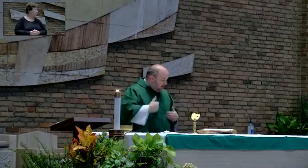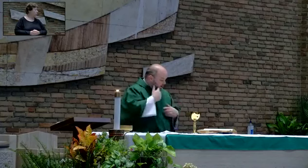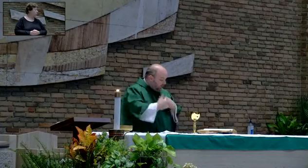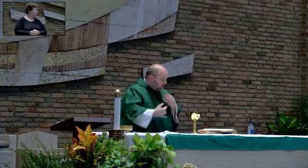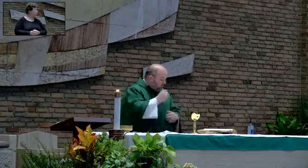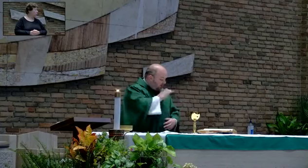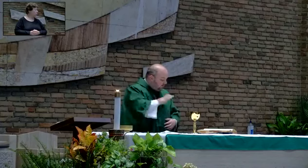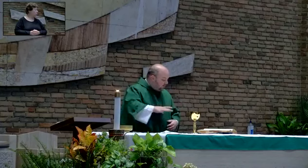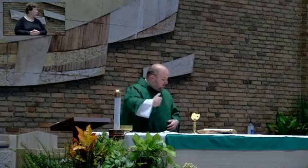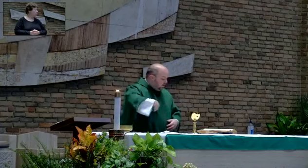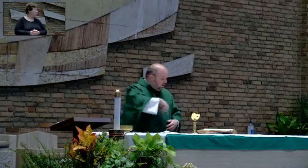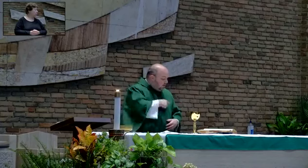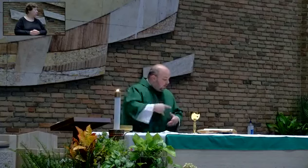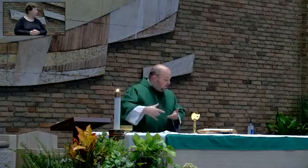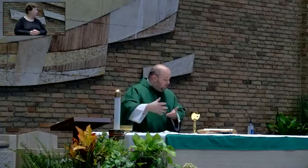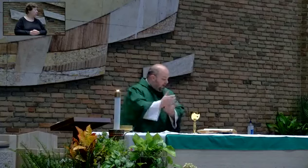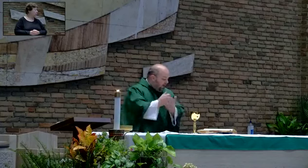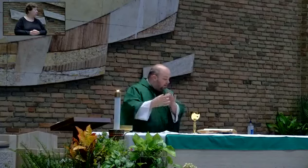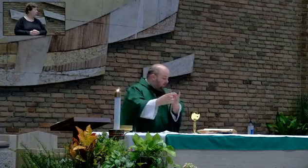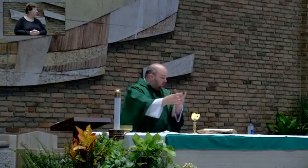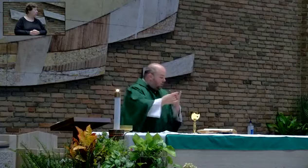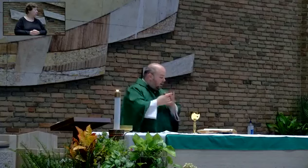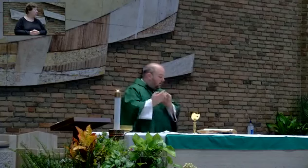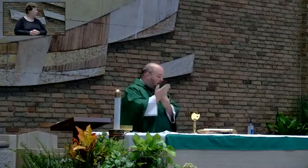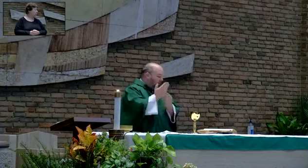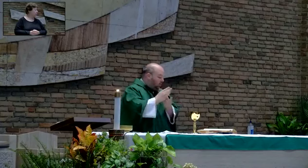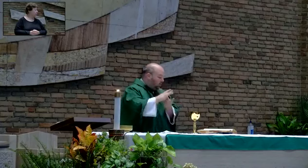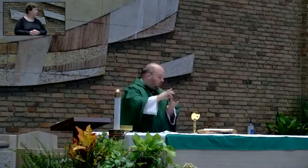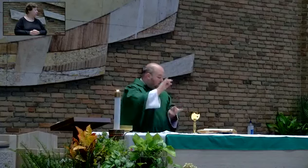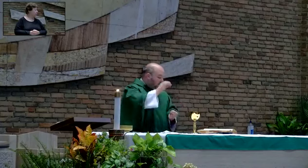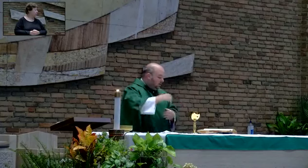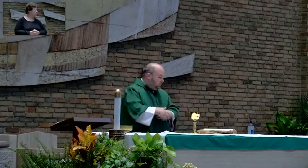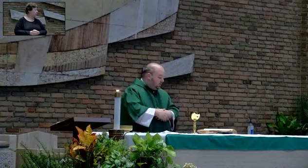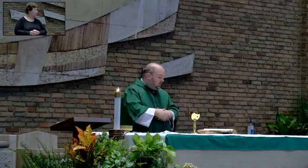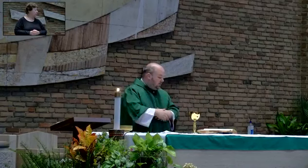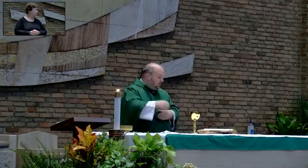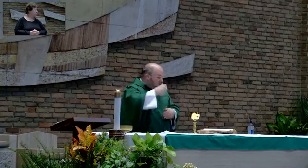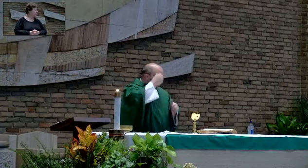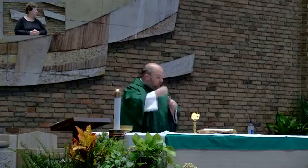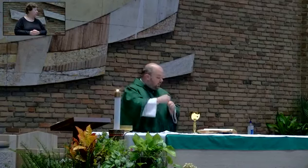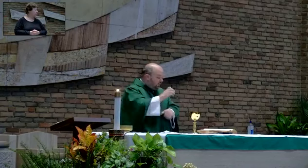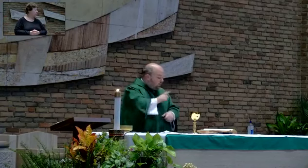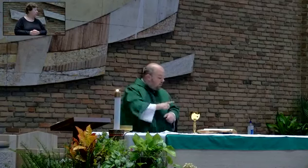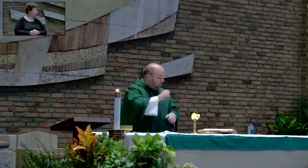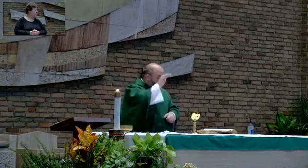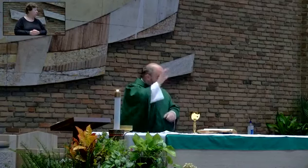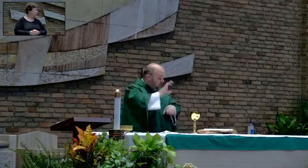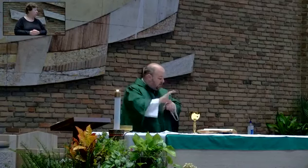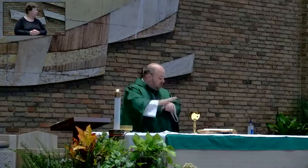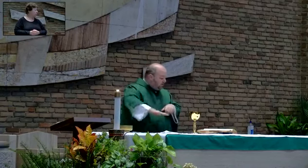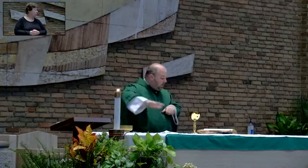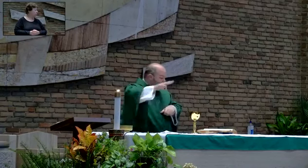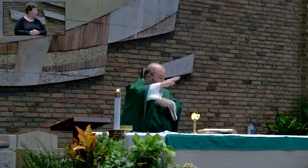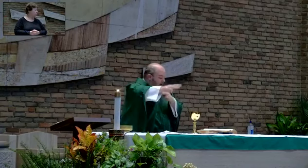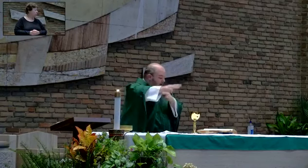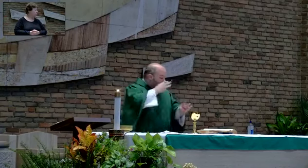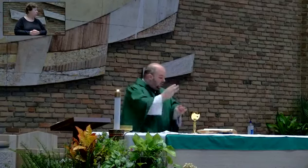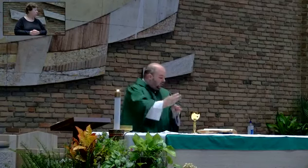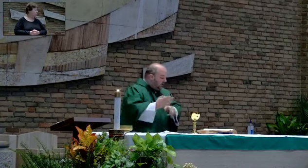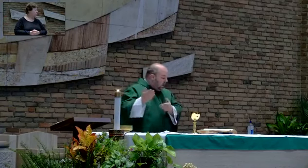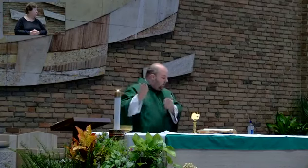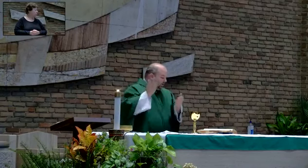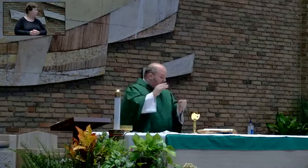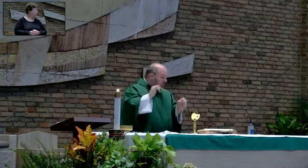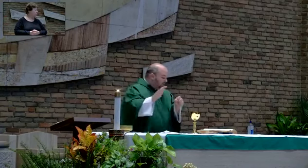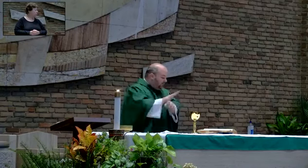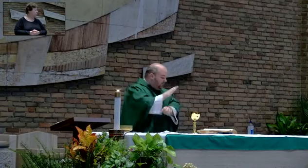of the body and blood of Christ, we may be gathered into one by the Holy Spirit. Remember, Lord, your church spread throughout the